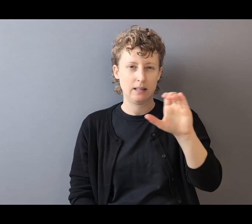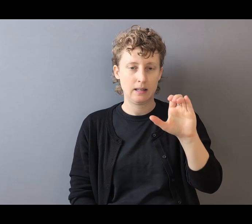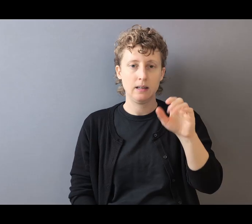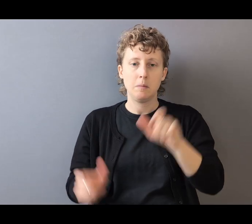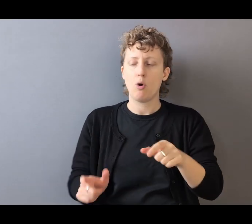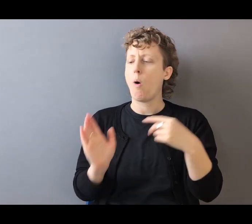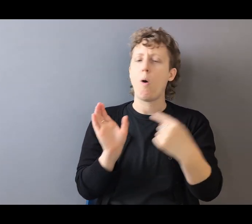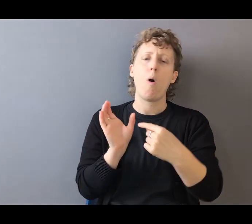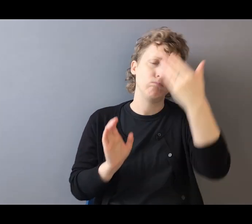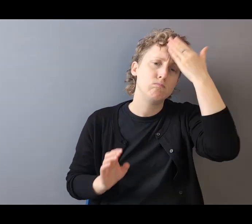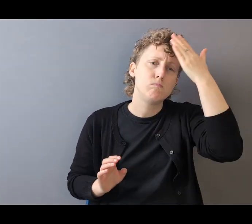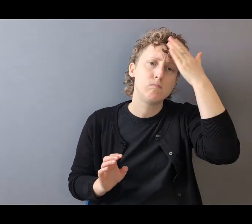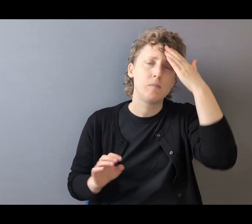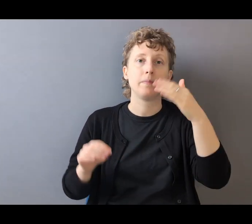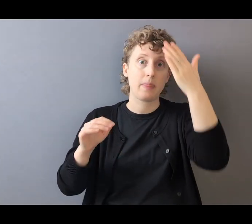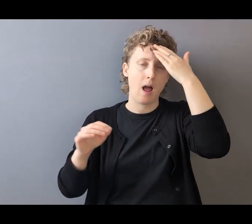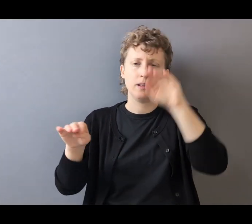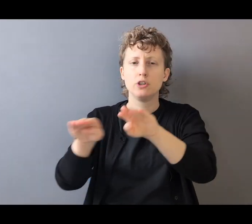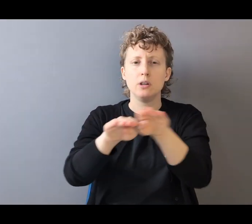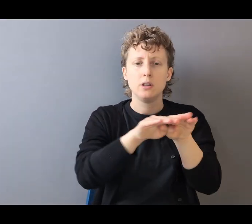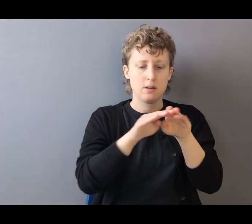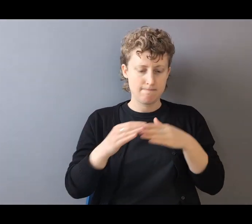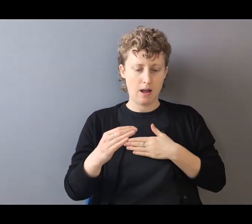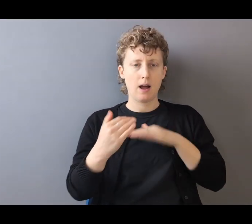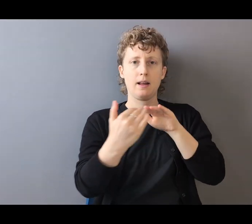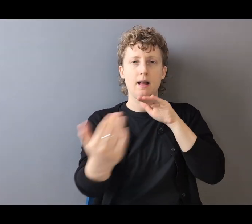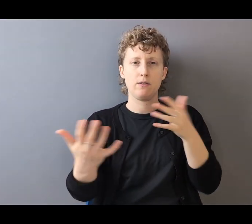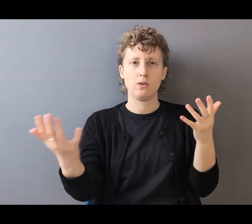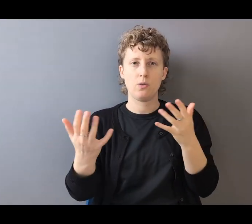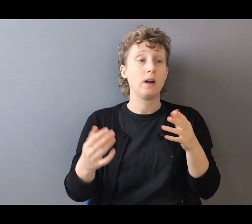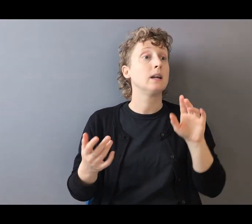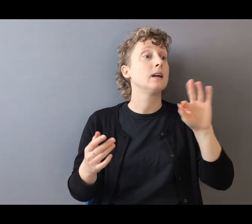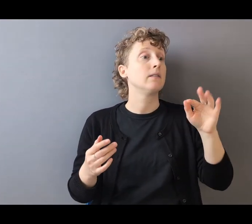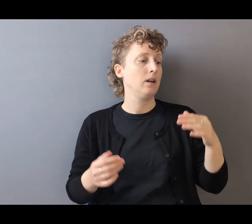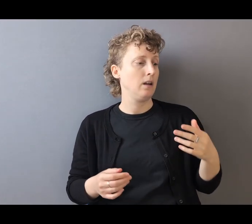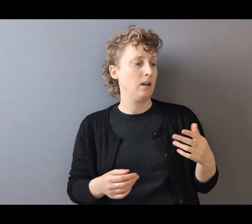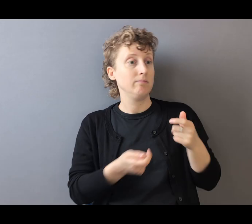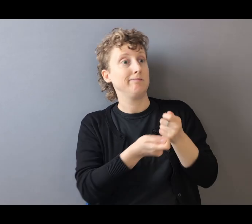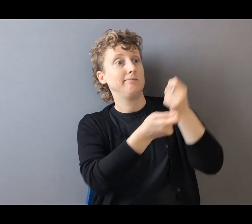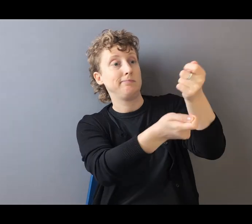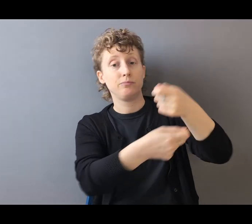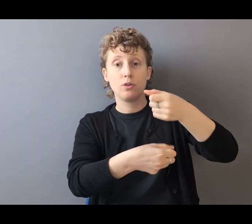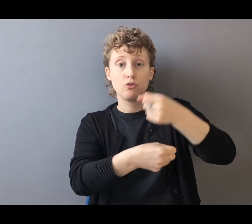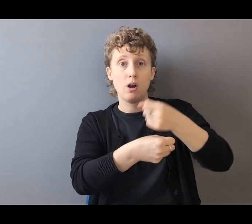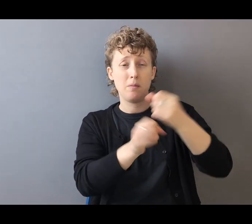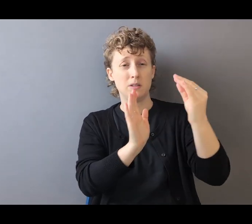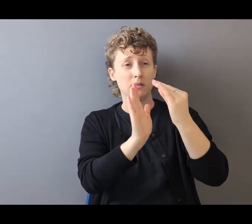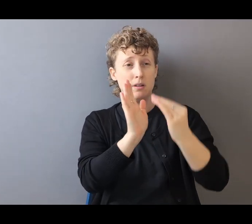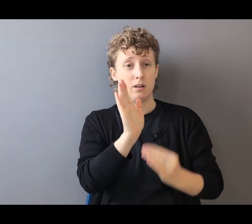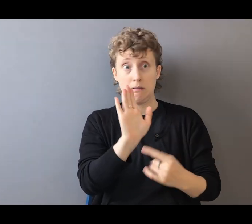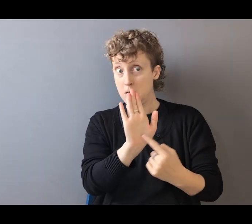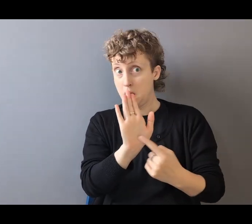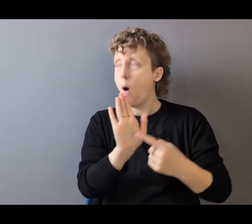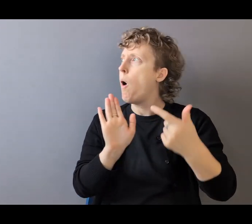knowledge and know, okay, this is the level of the person, like even applying for jobs or when talking about accessibility in general. So I